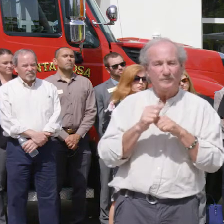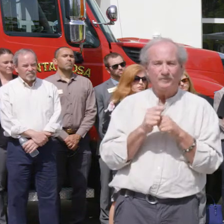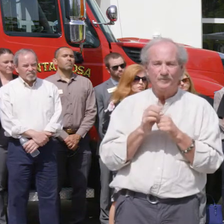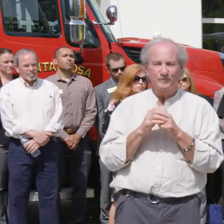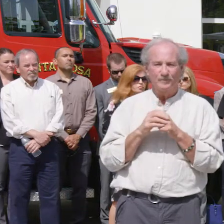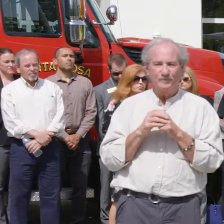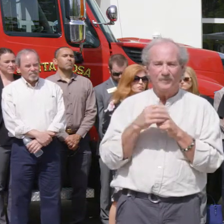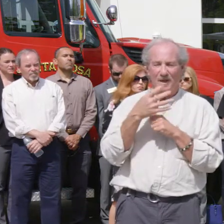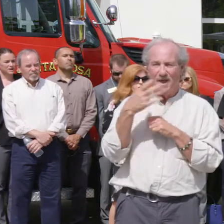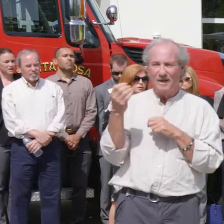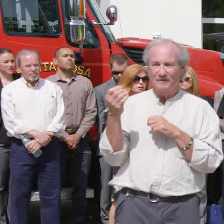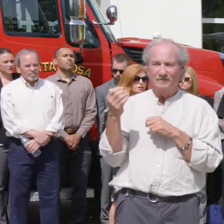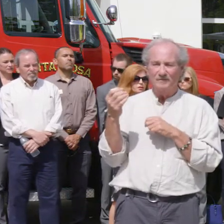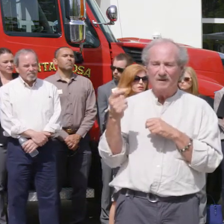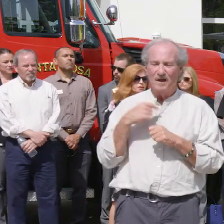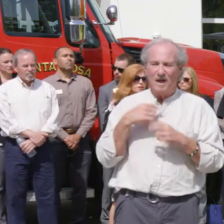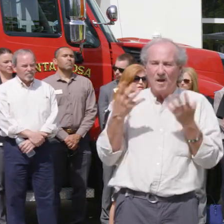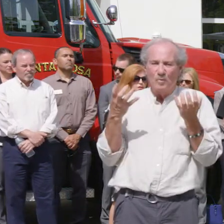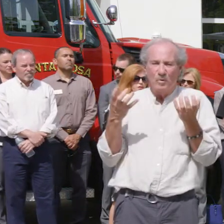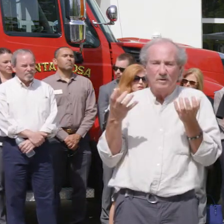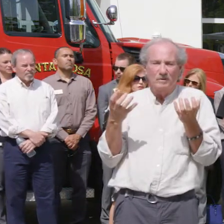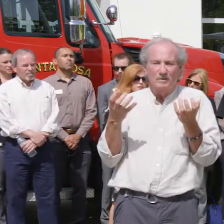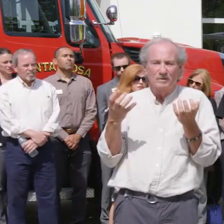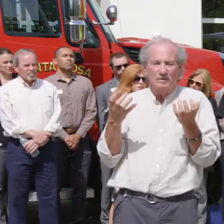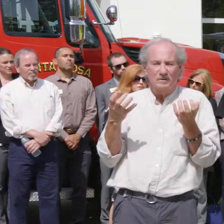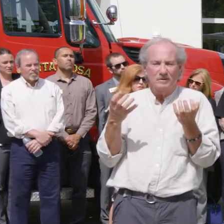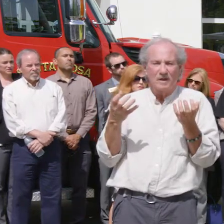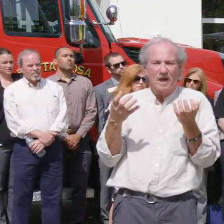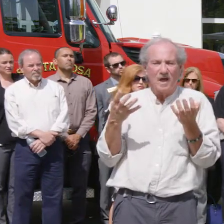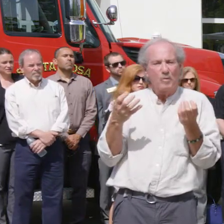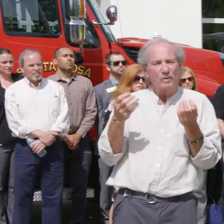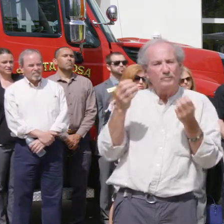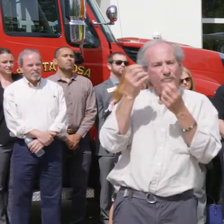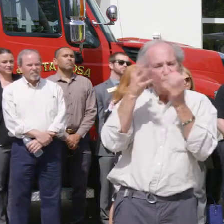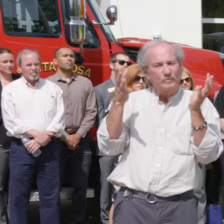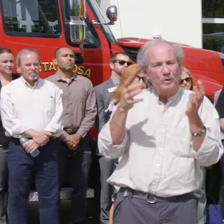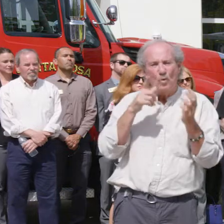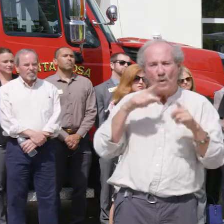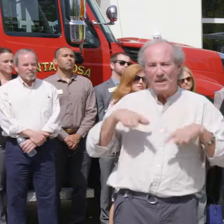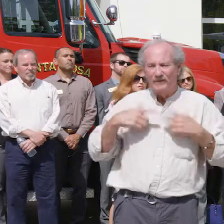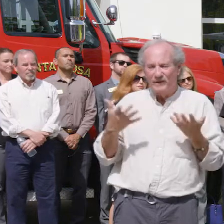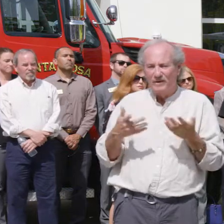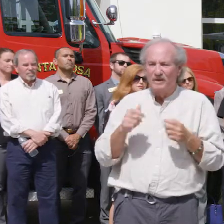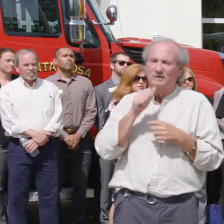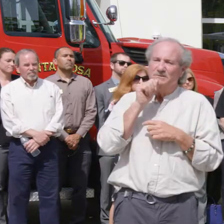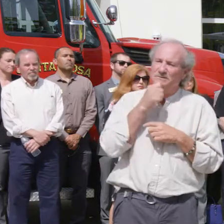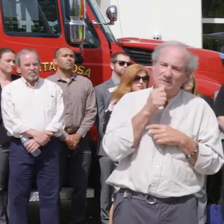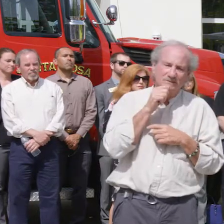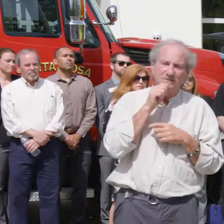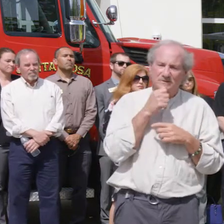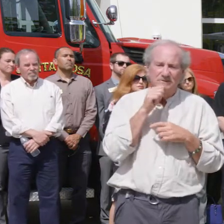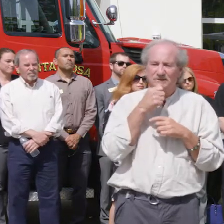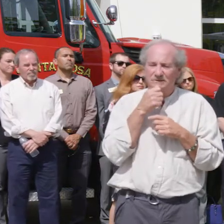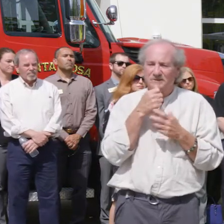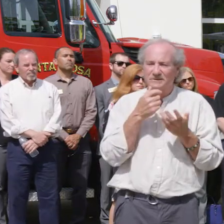obviously. And I want to acknowledge that these residents suffered a